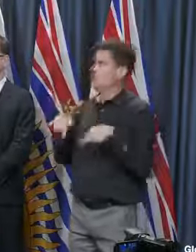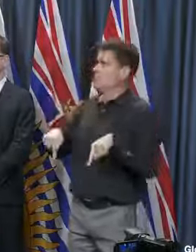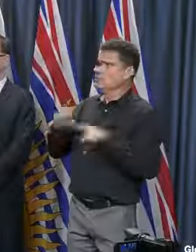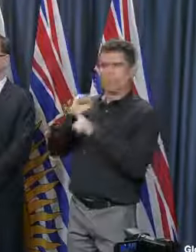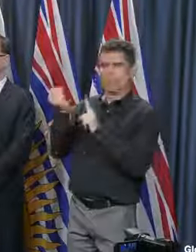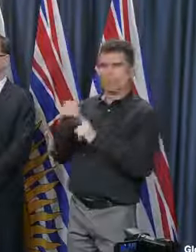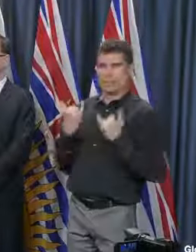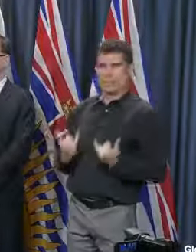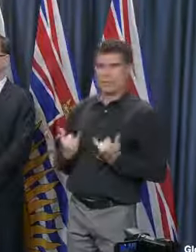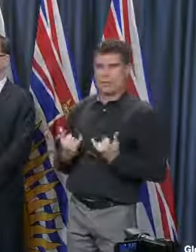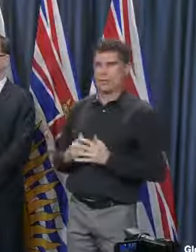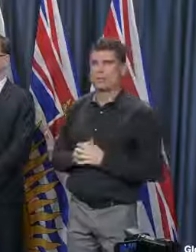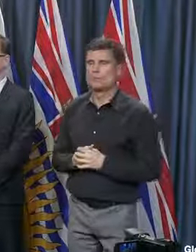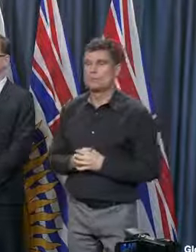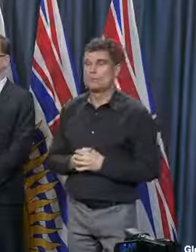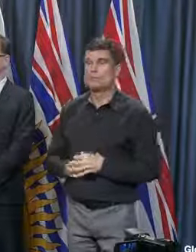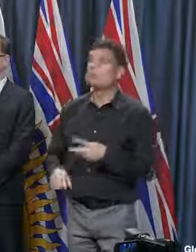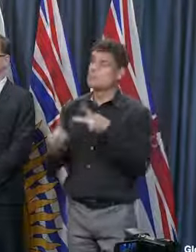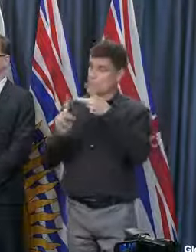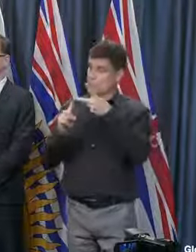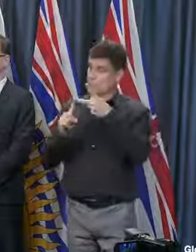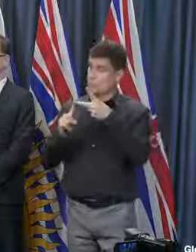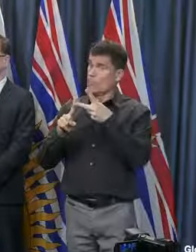conference. We were not consulted on that,